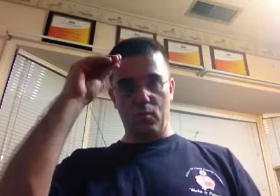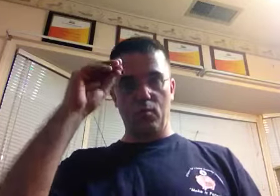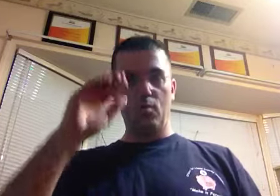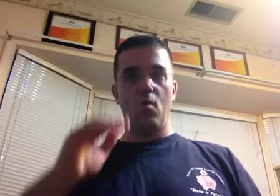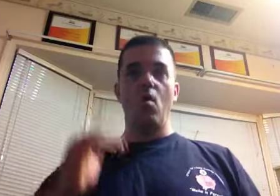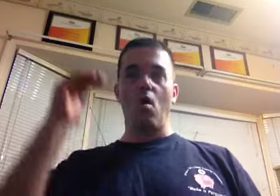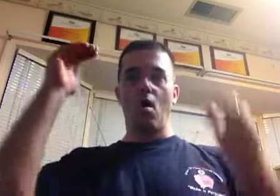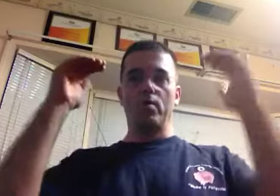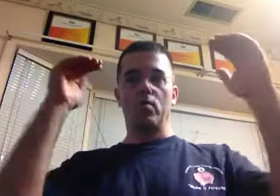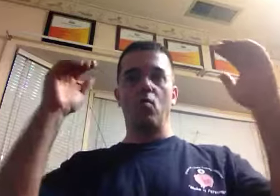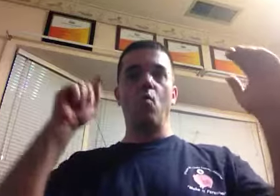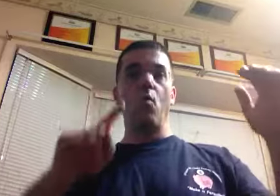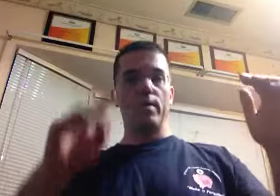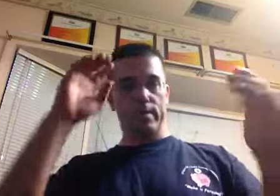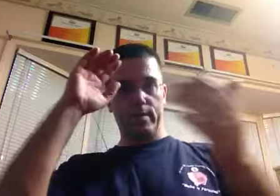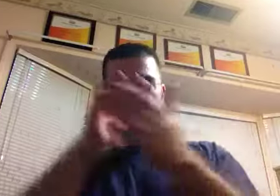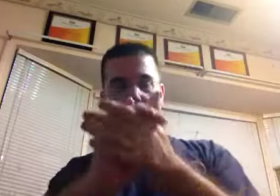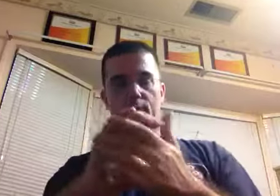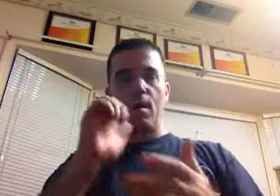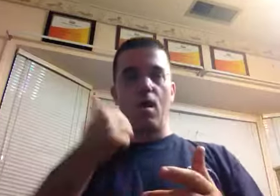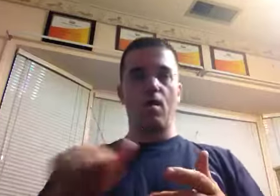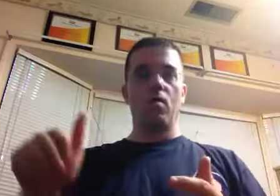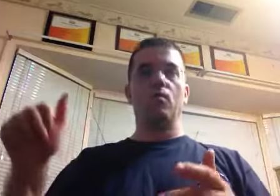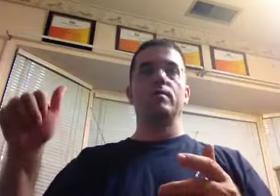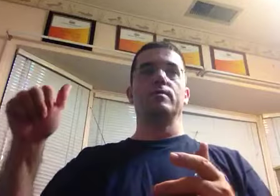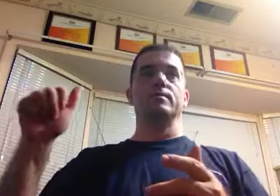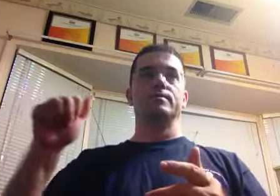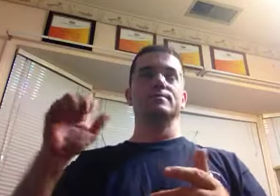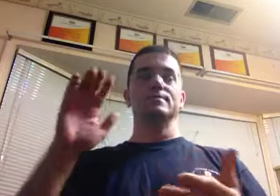one's in college. Okay. So is she just kind of like mental?